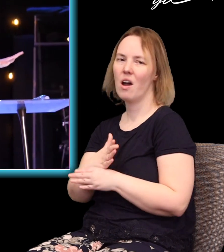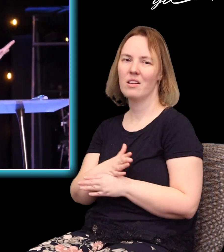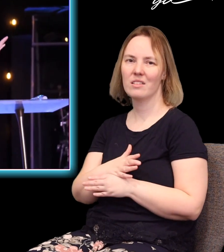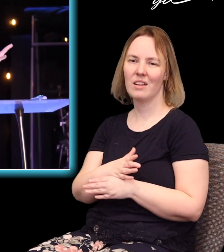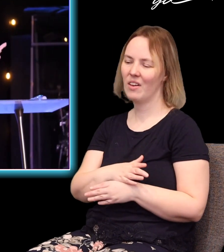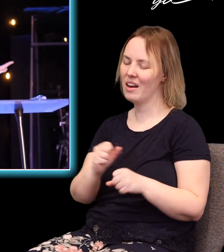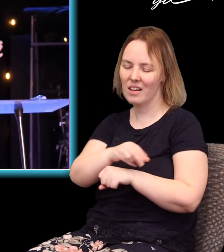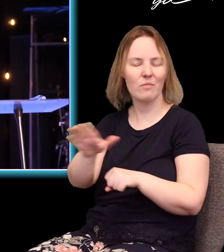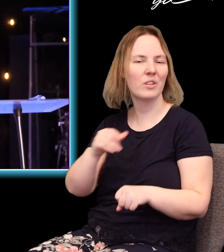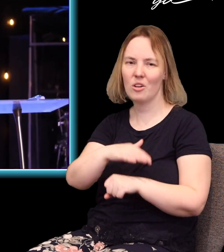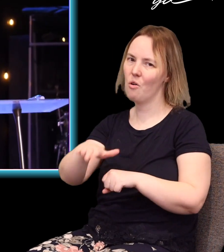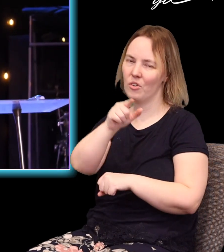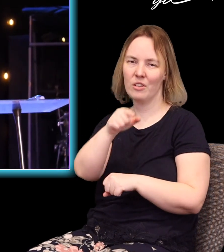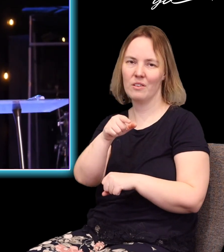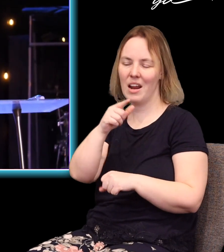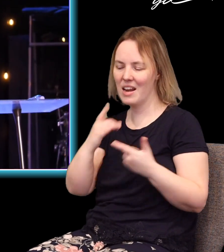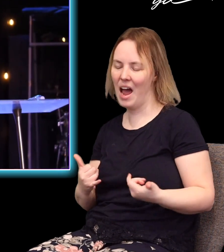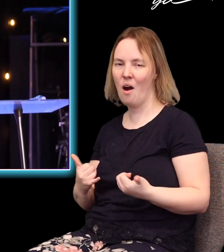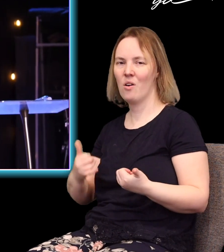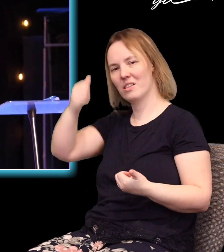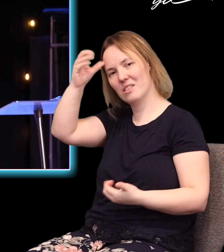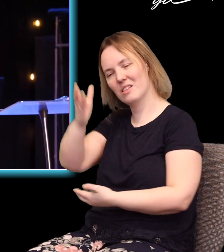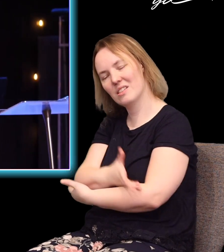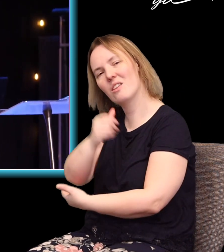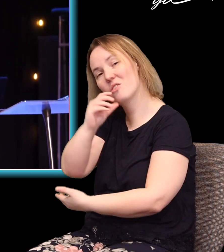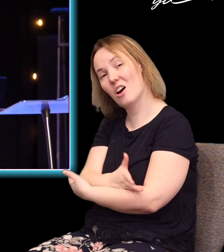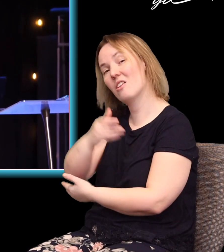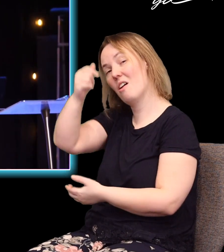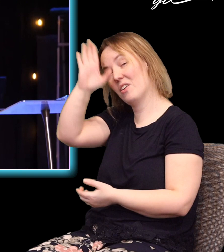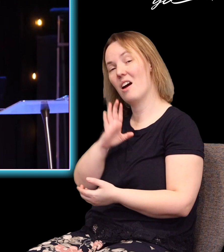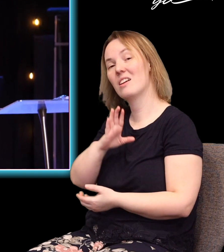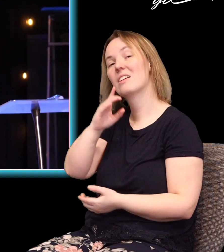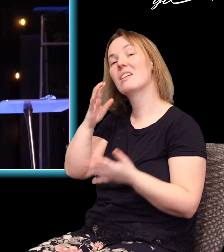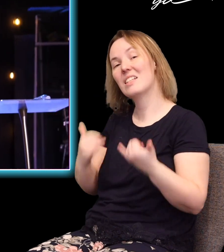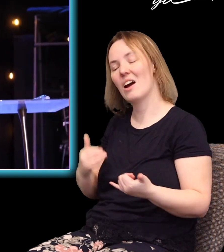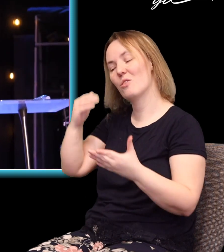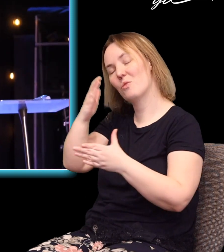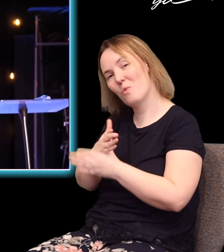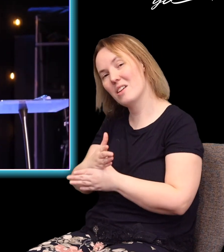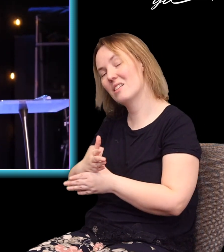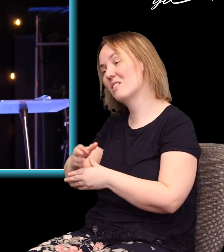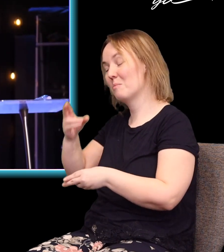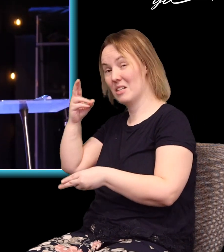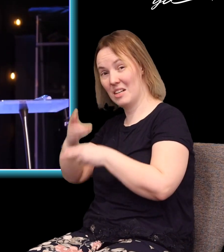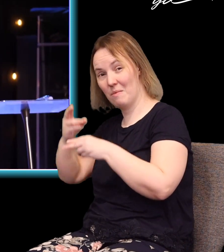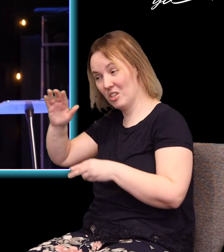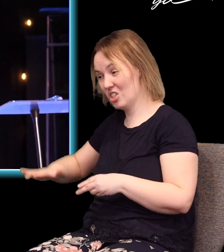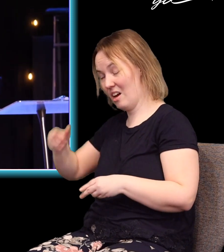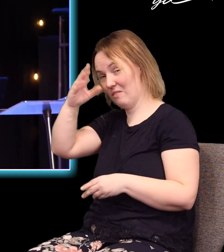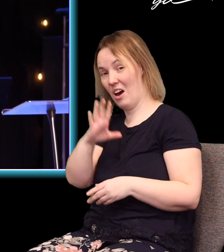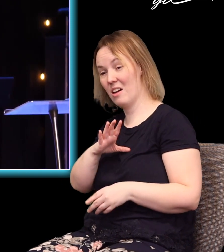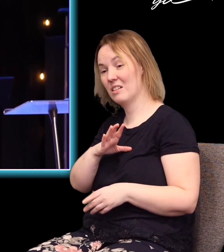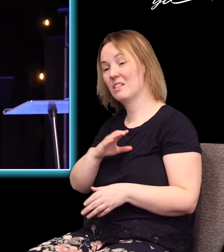any sway over you. In fact, now as a daughter or son of God, not only do you have the right to be called the child of God, not